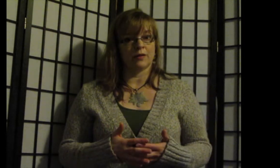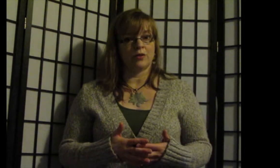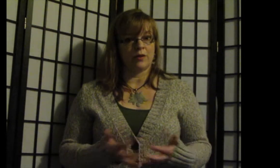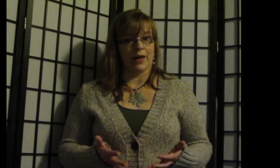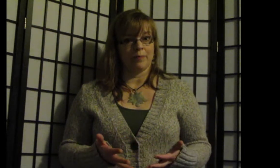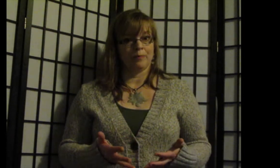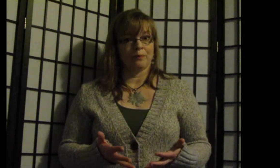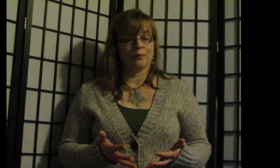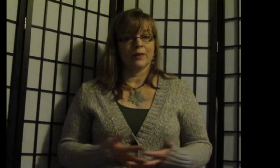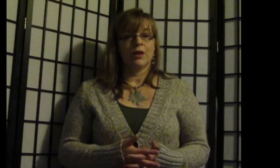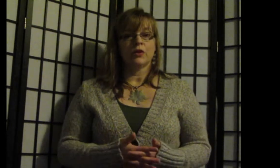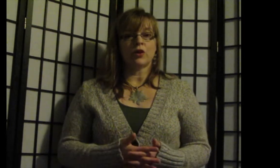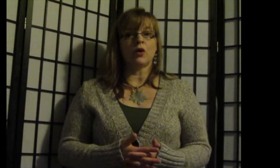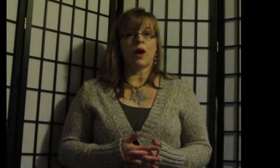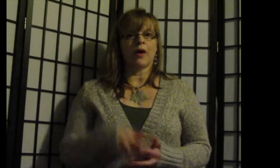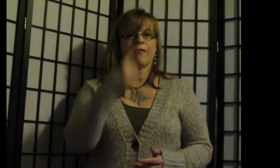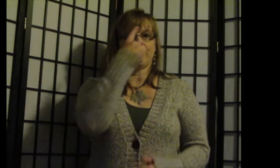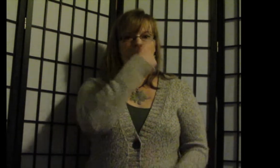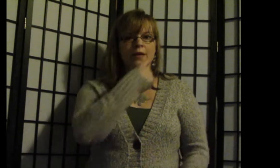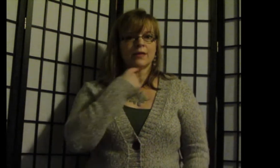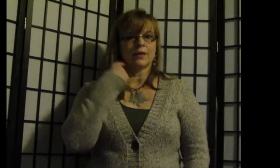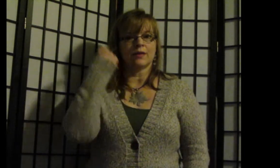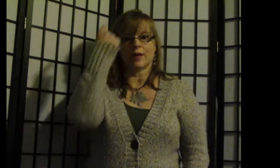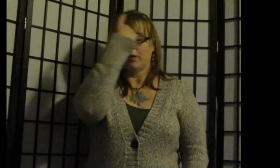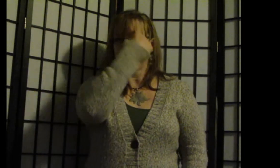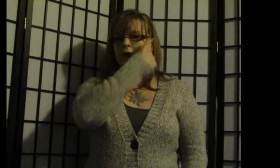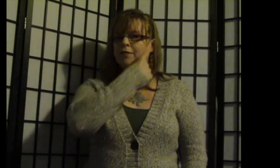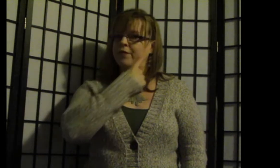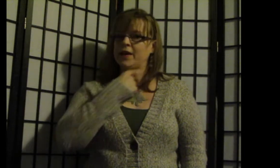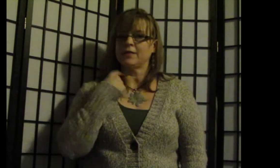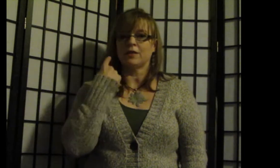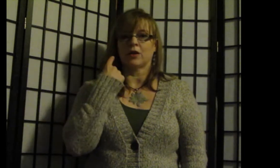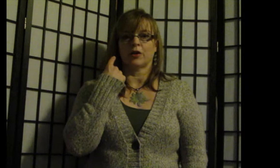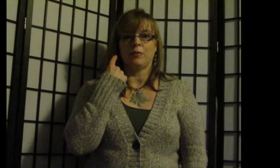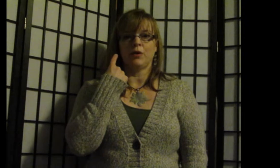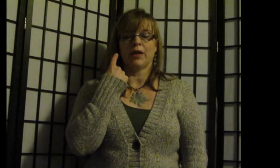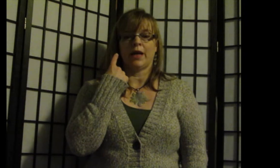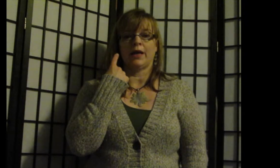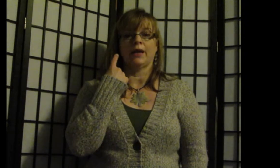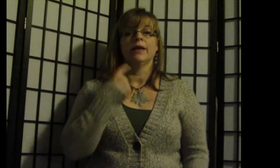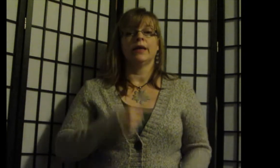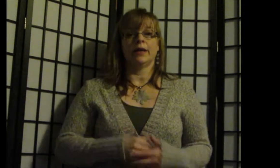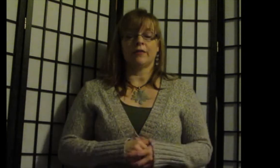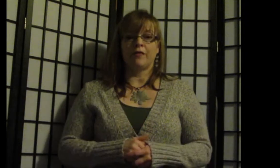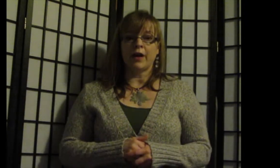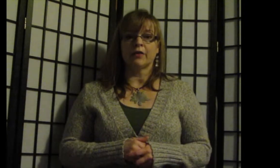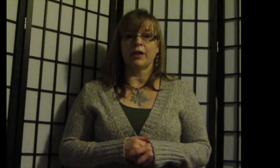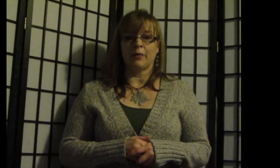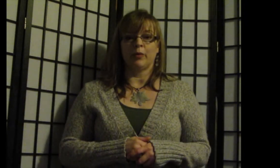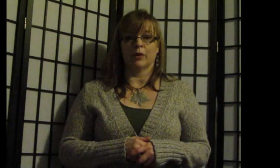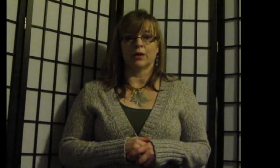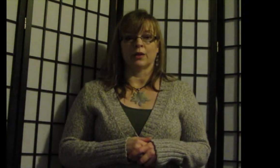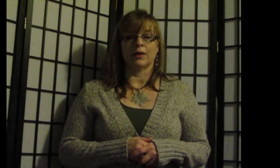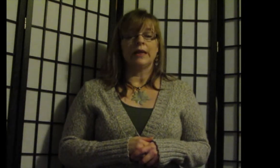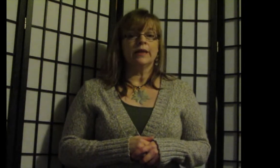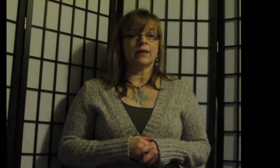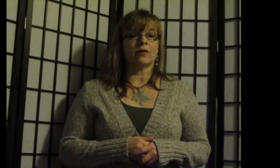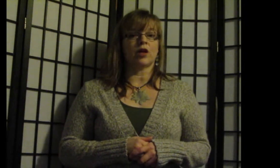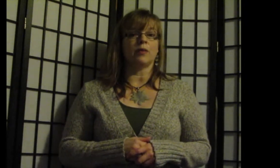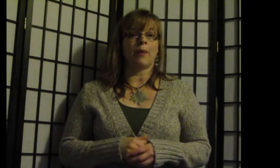do they? So our faces and what our faces are communicating is very important. This is called